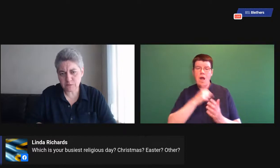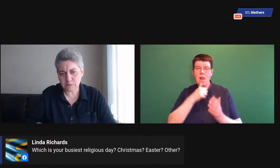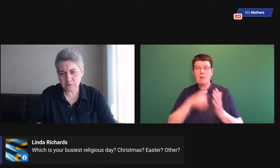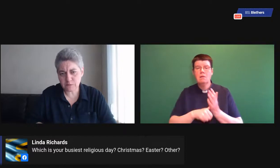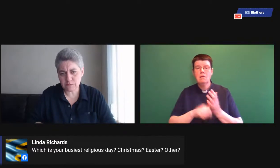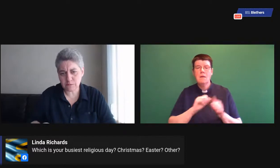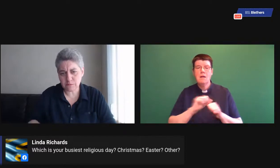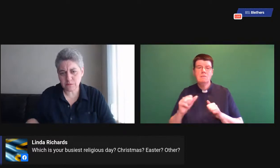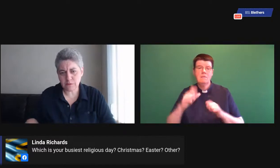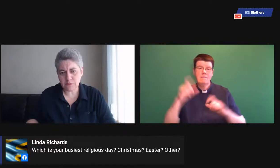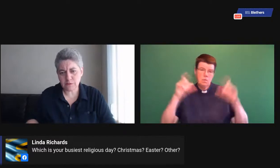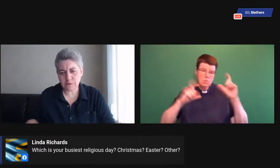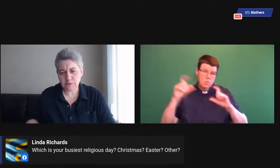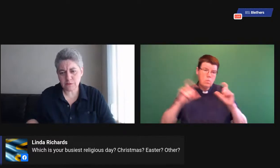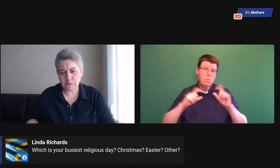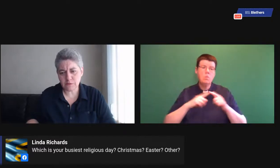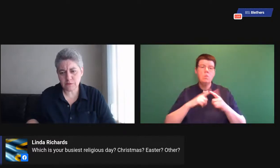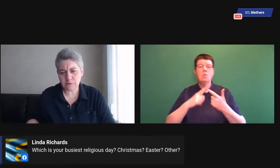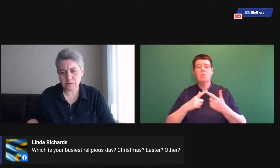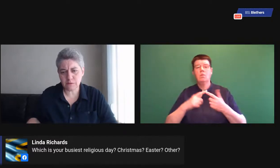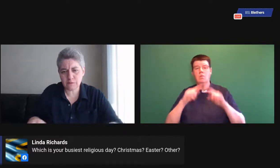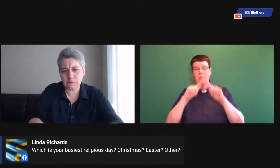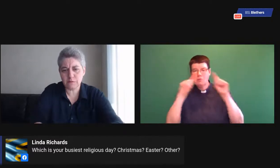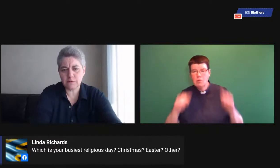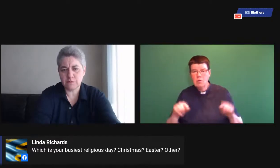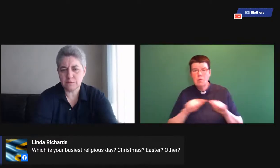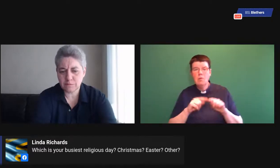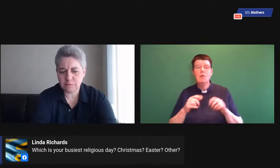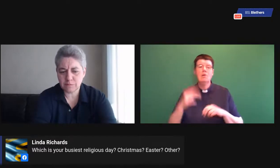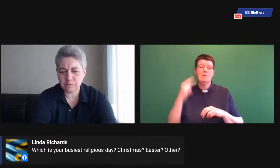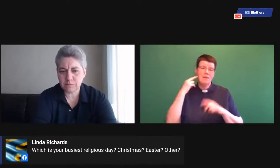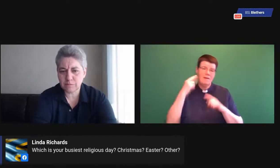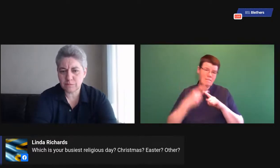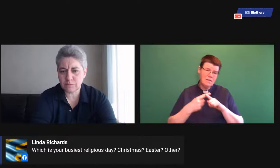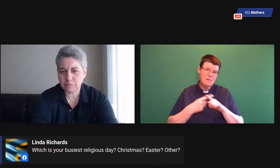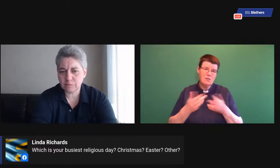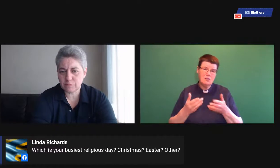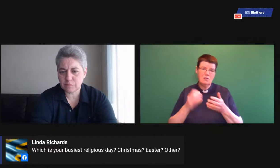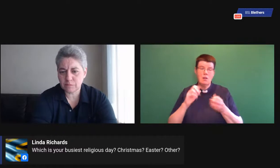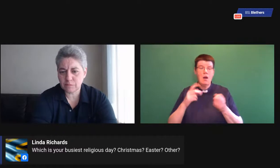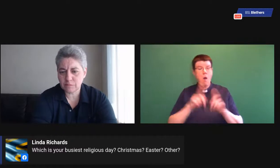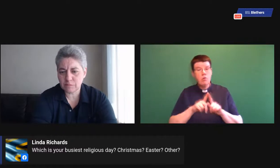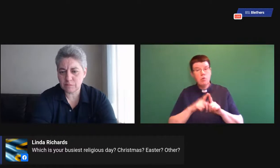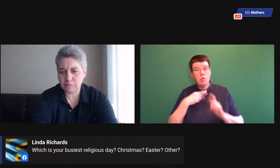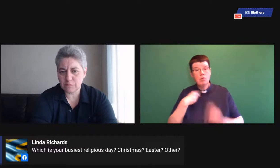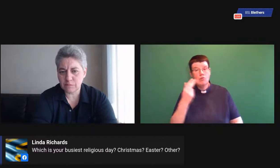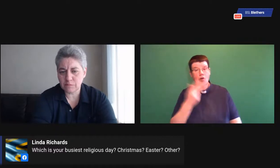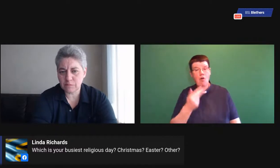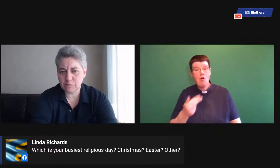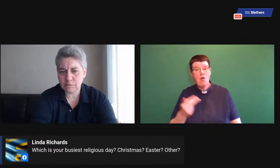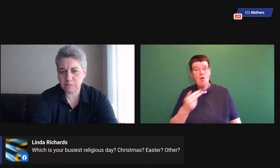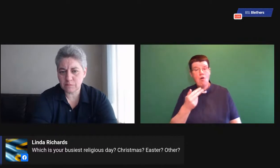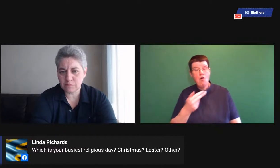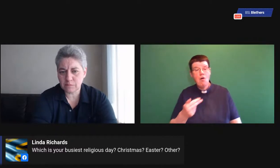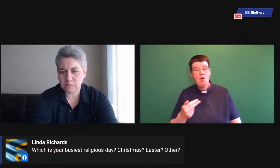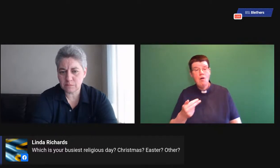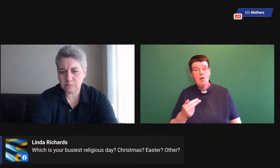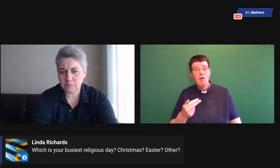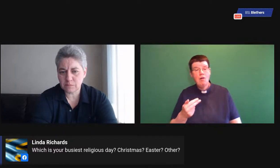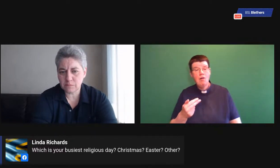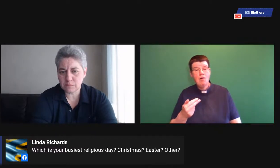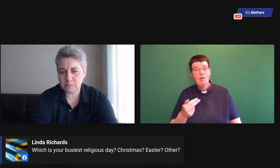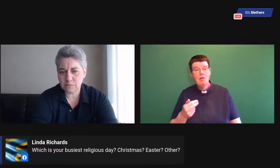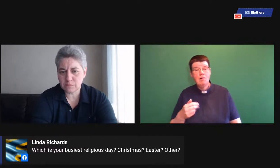was assumption they'd access to Zoom, but they don't. So we had to adapt things by using